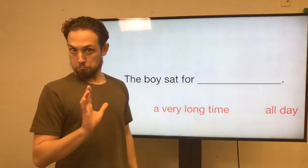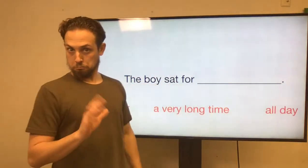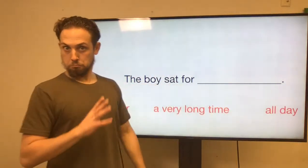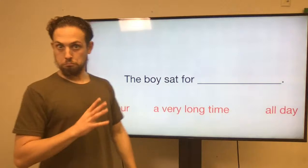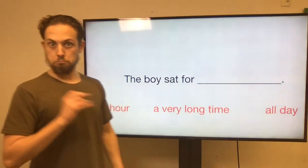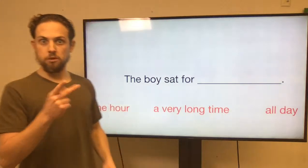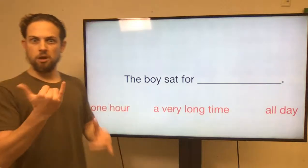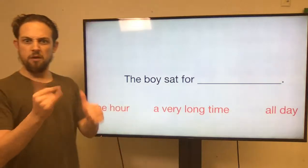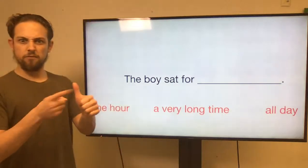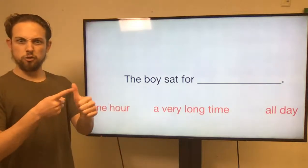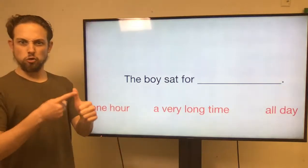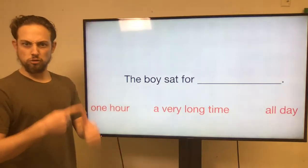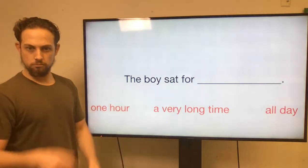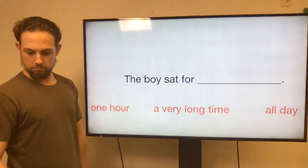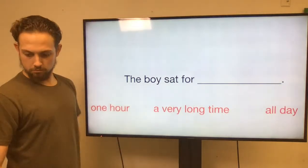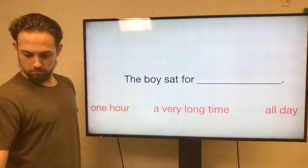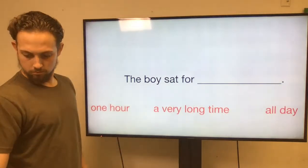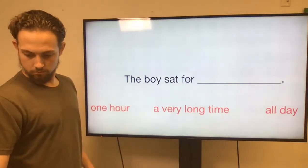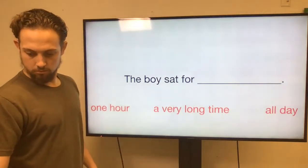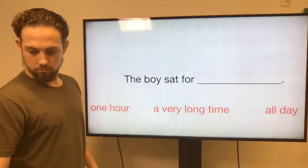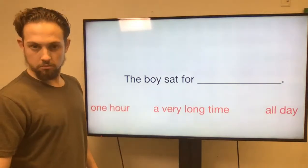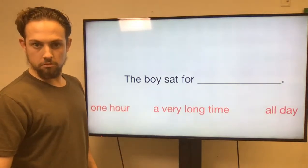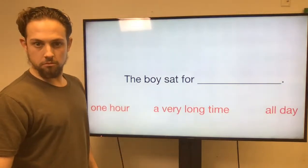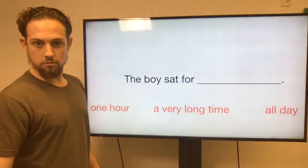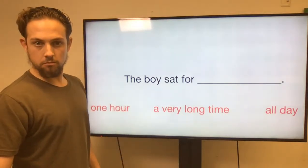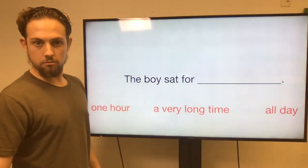Each of them showed different amounts of time, right?